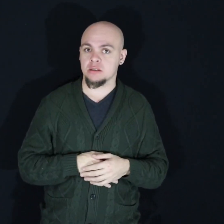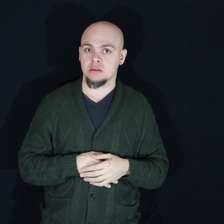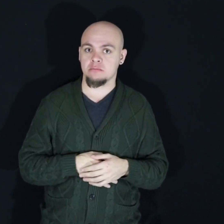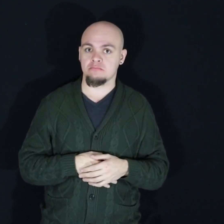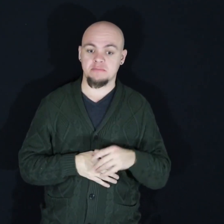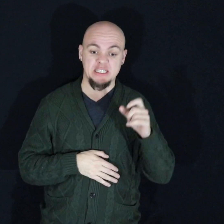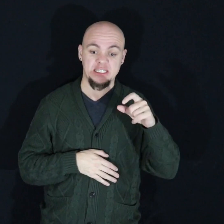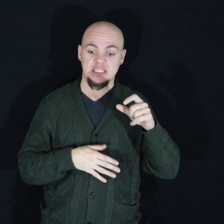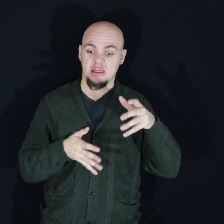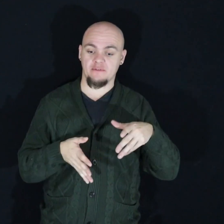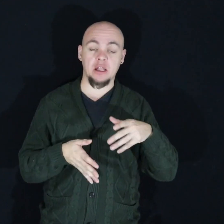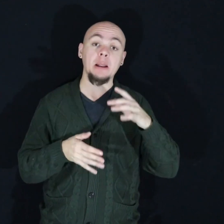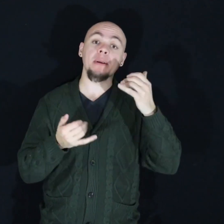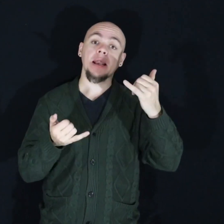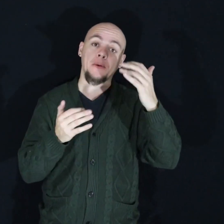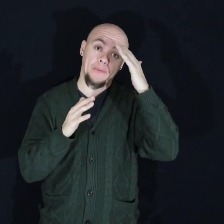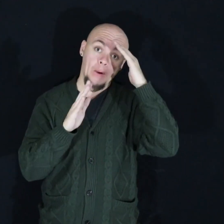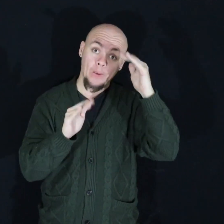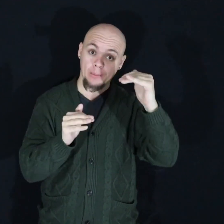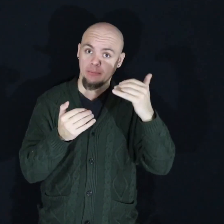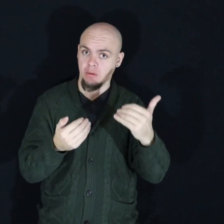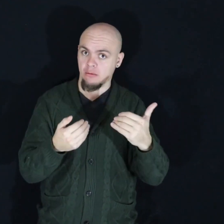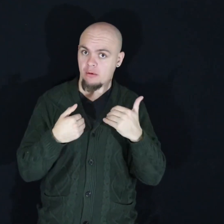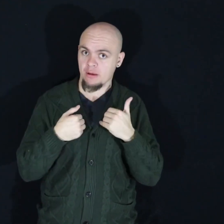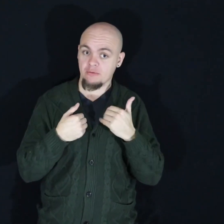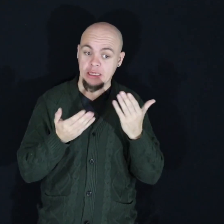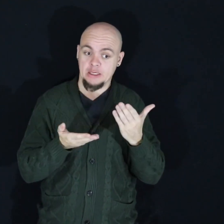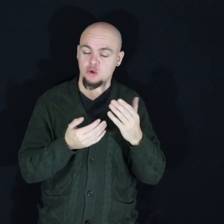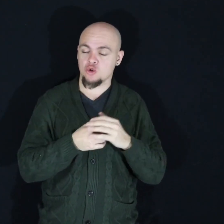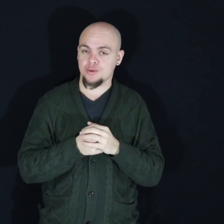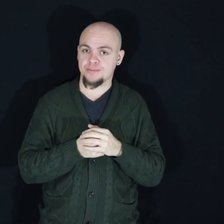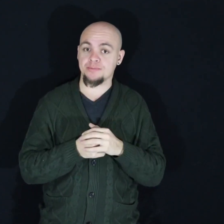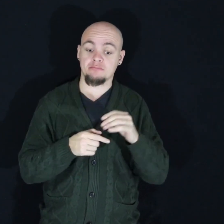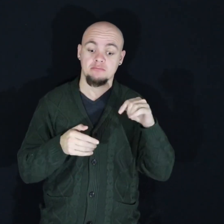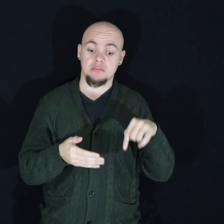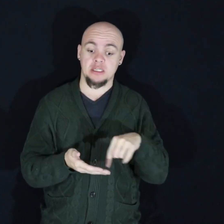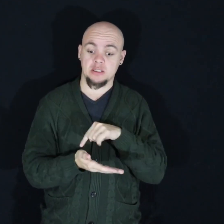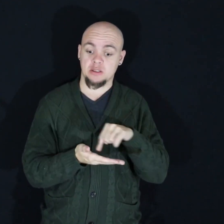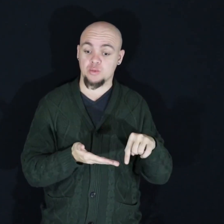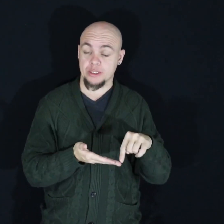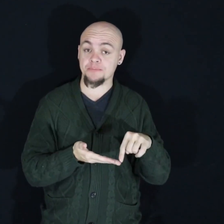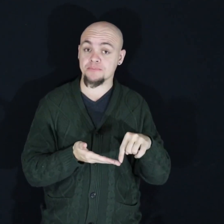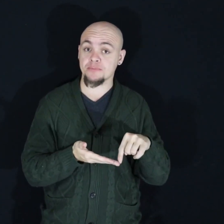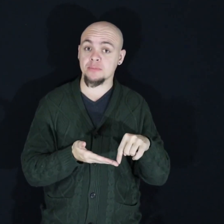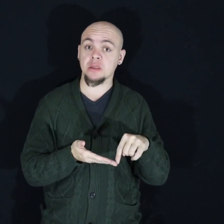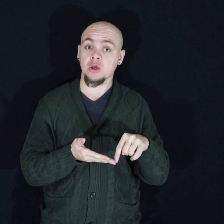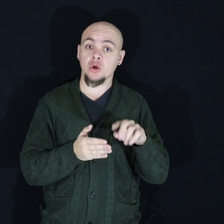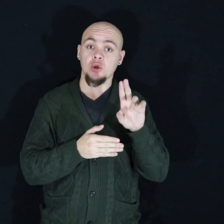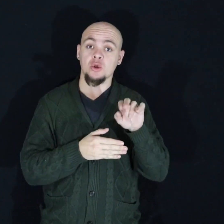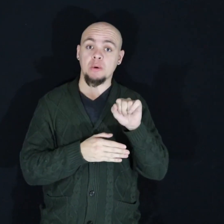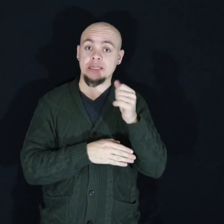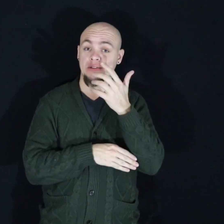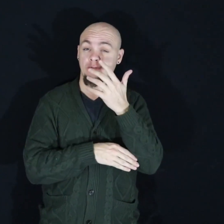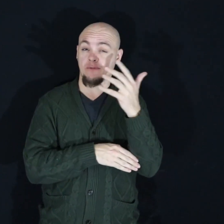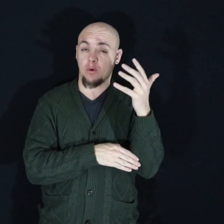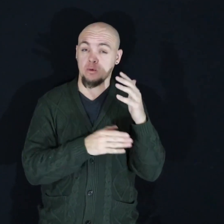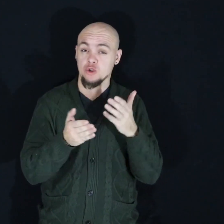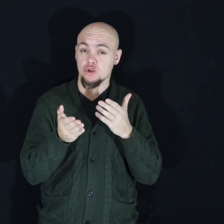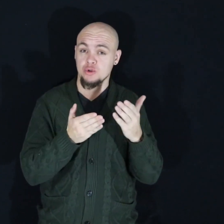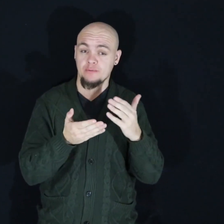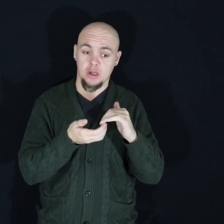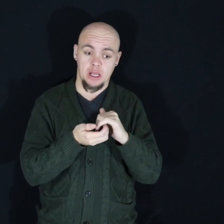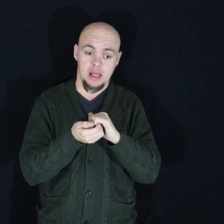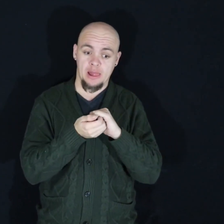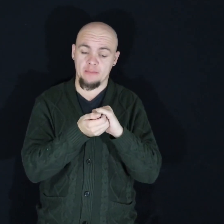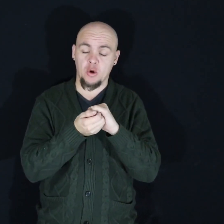hope. And the hope is right here in our backyard. Just this week, the United States Forest Service, in an unprecedented